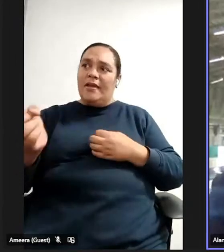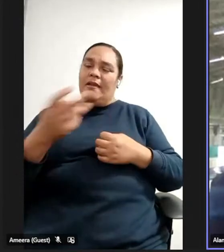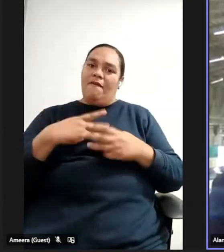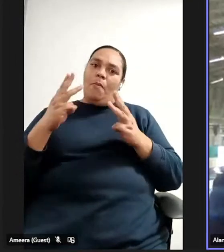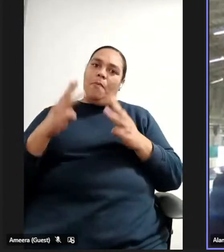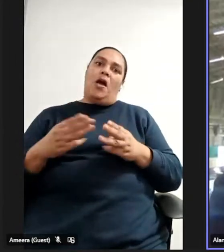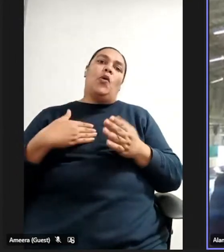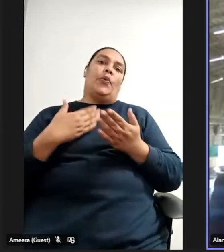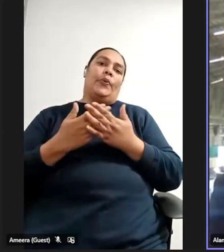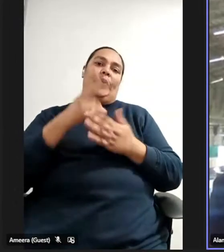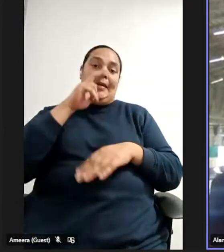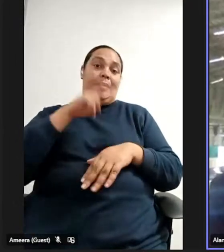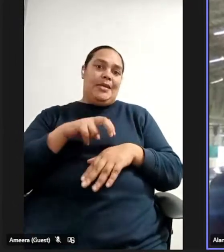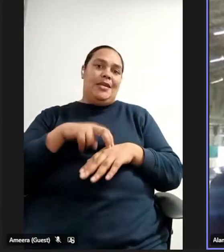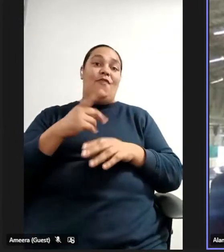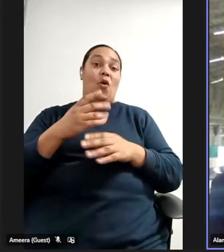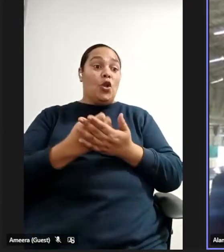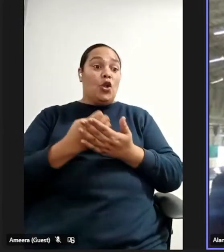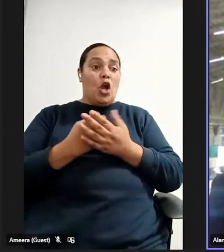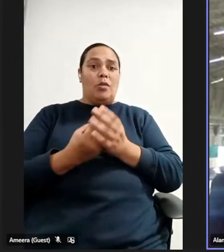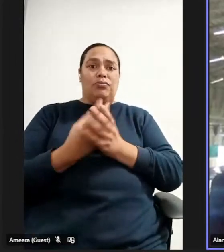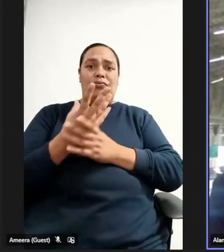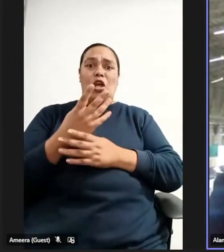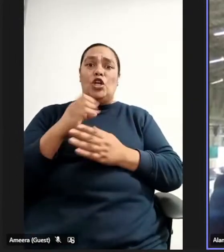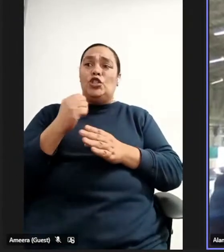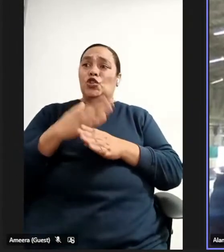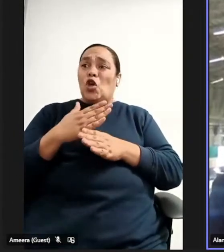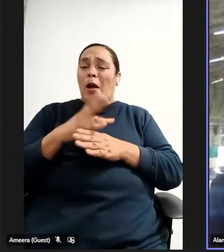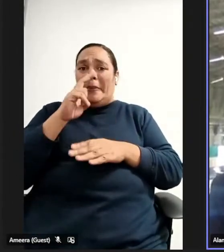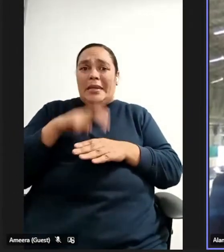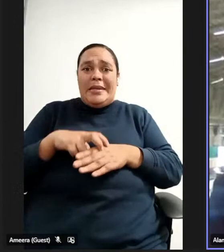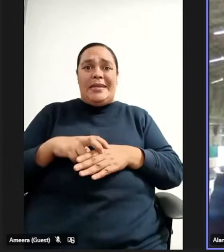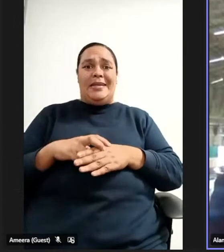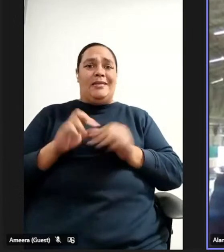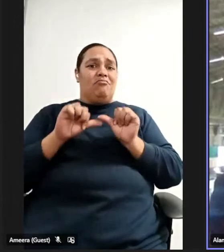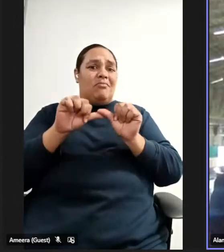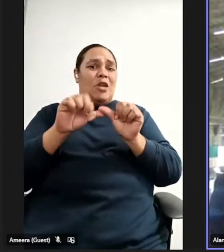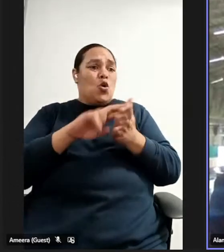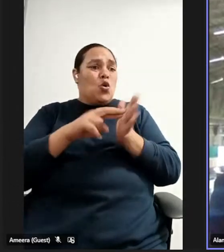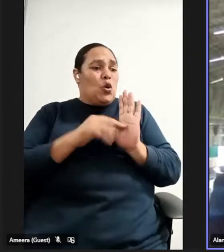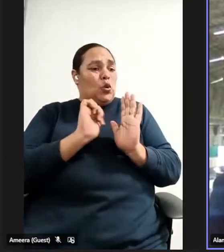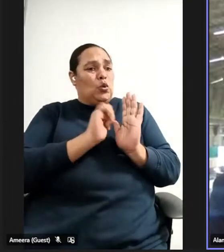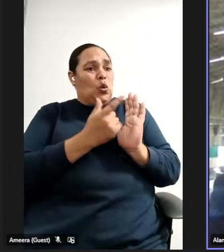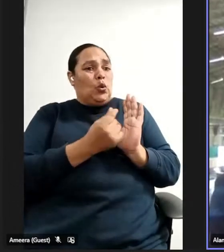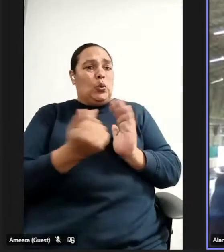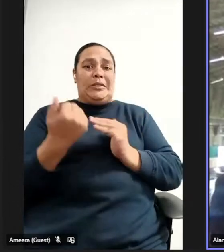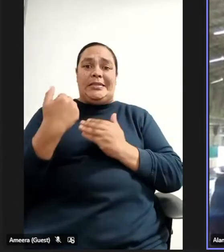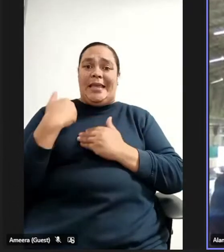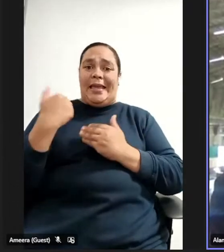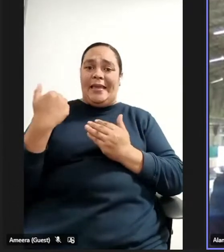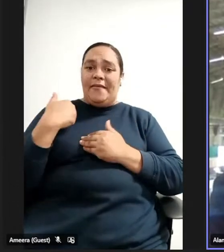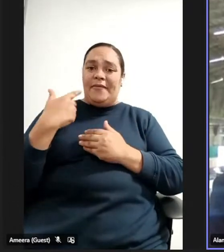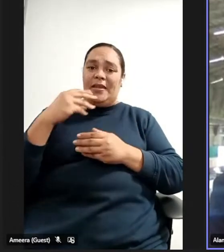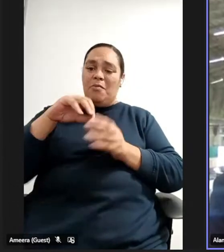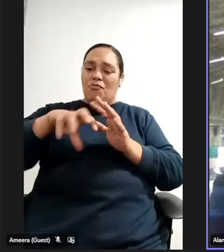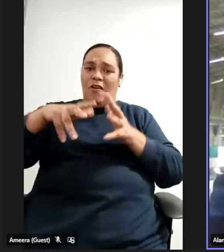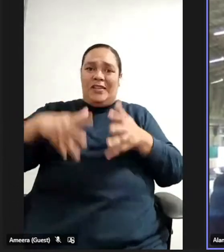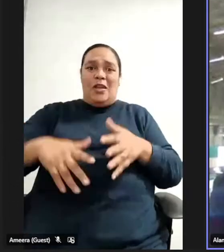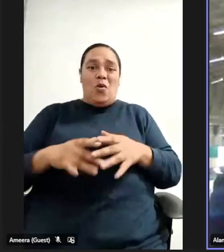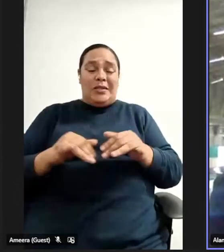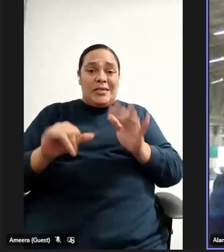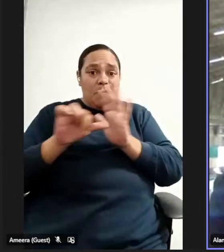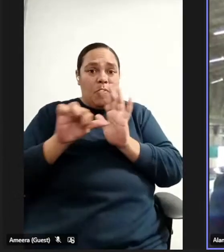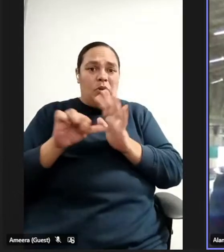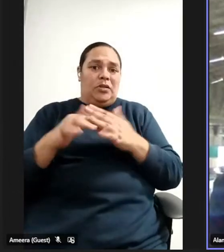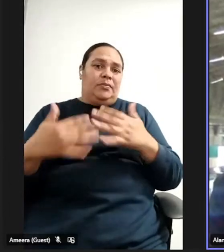the economy, create the jobs that we need. The role that it plays in safety in our province is critical. So that's why